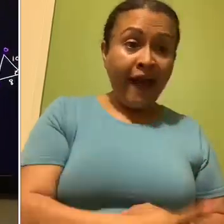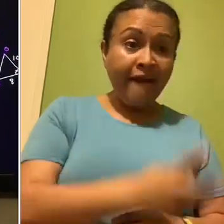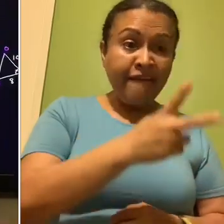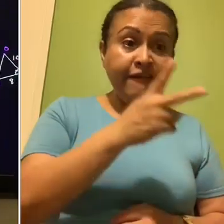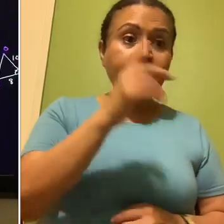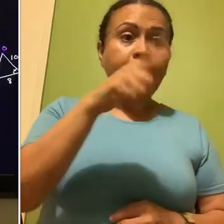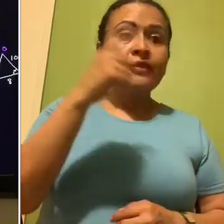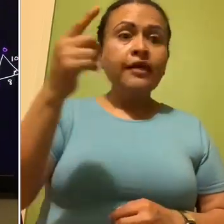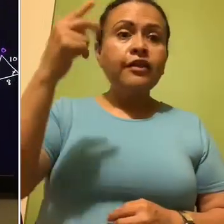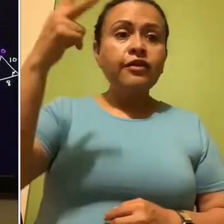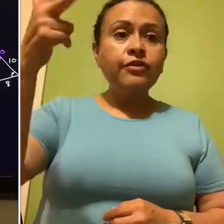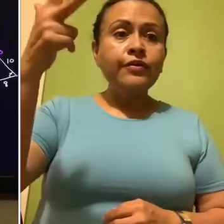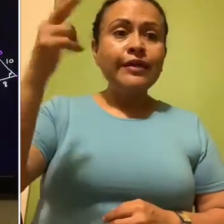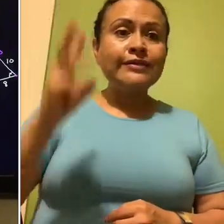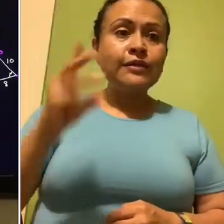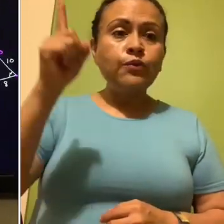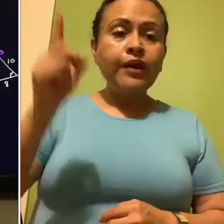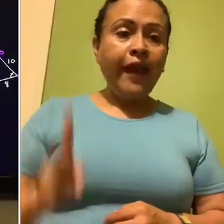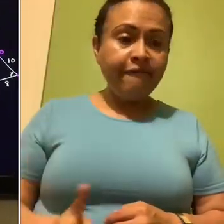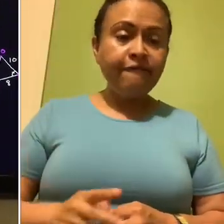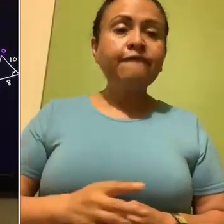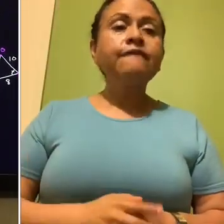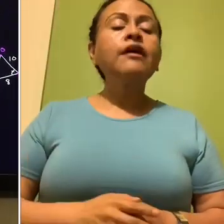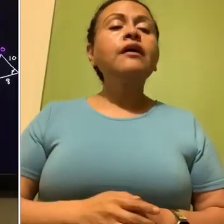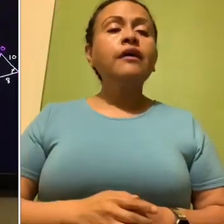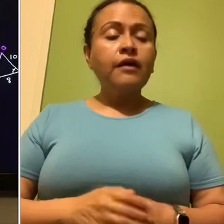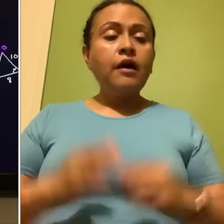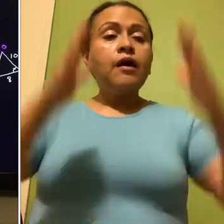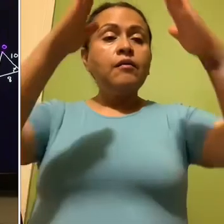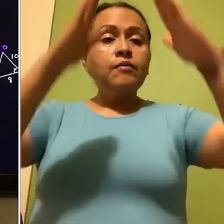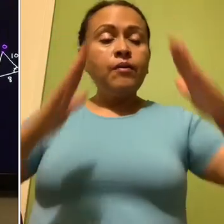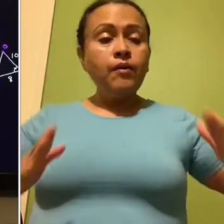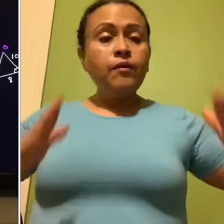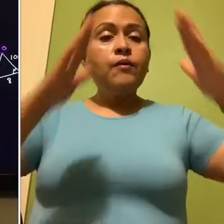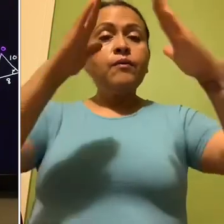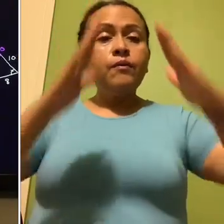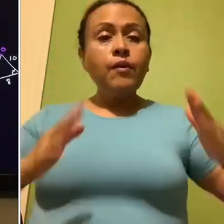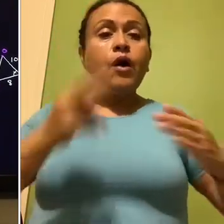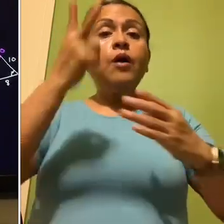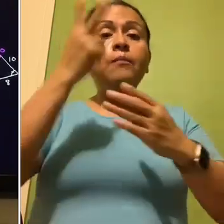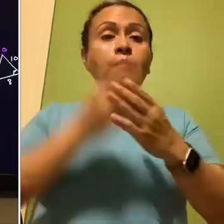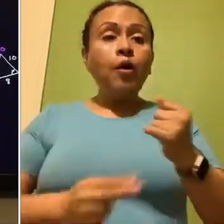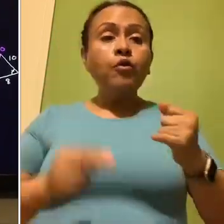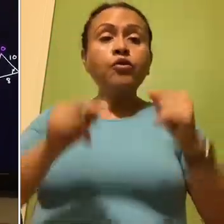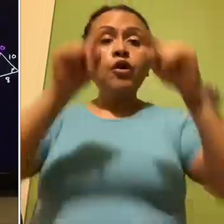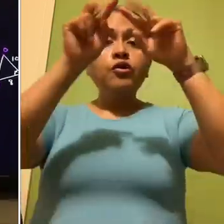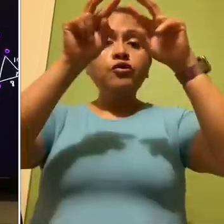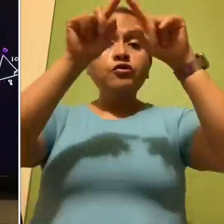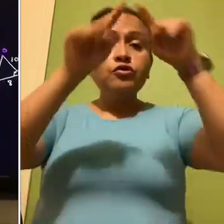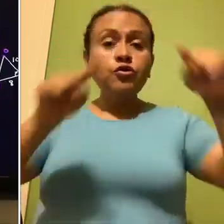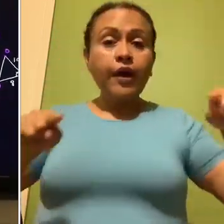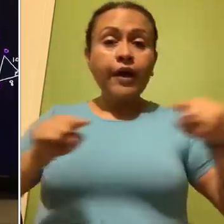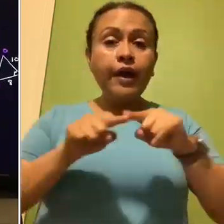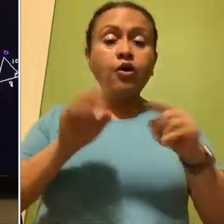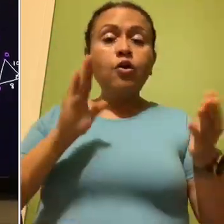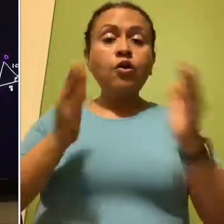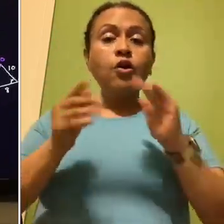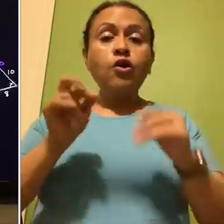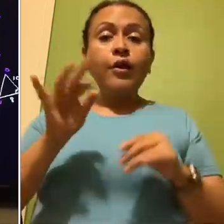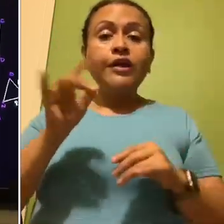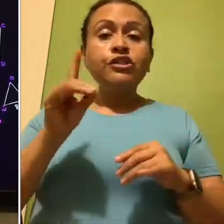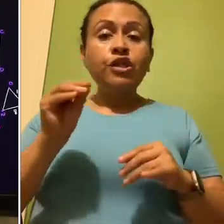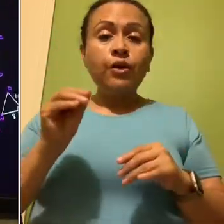between the shorter sides on either side of the angle and the longer sides on either side of the angle for both triangles,